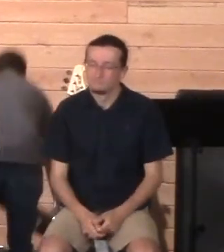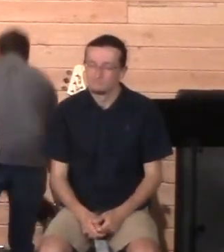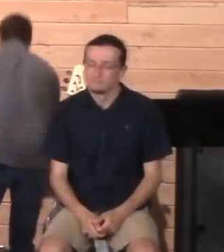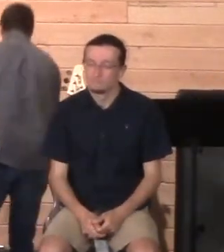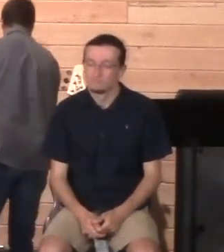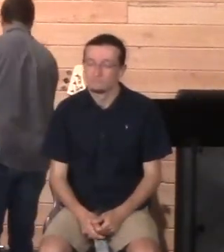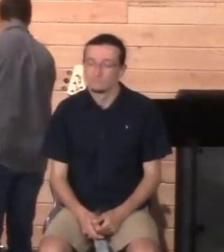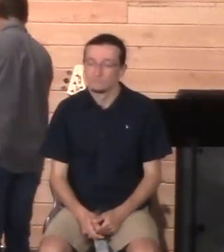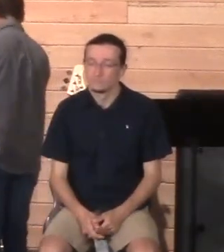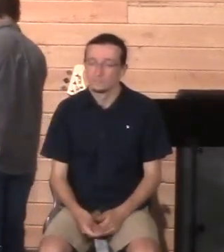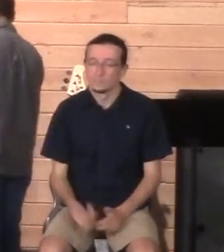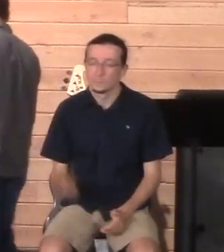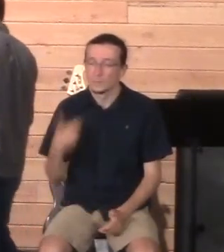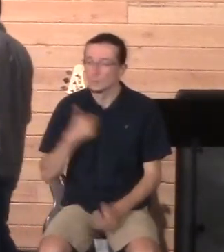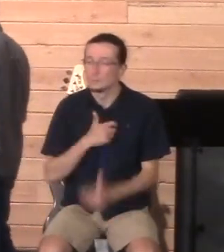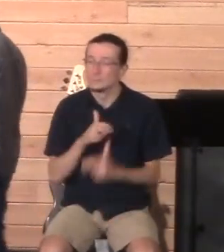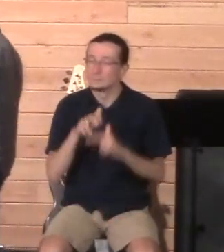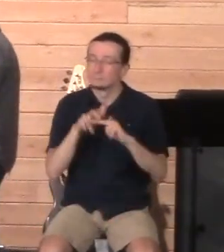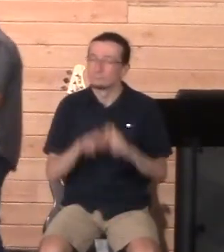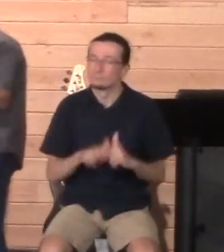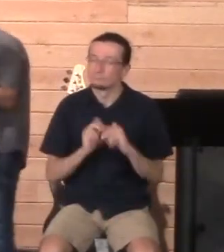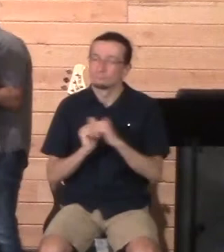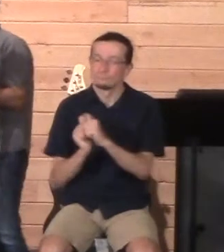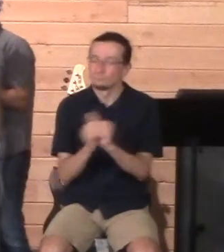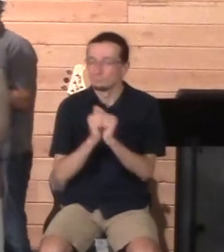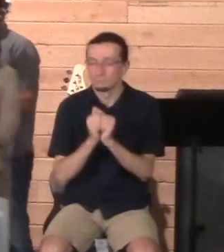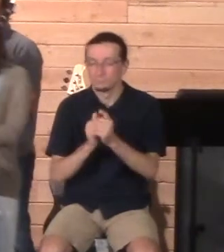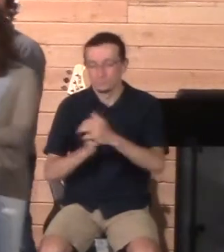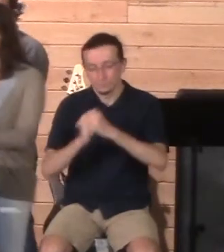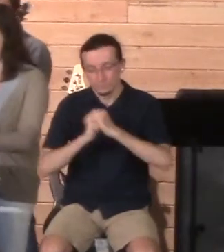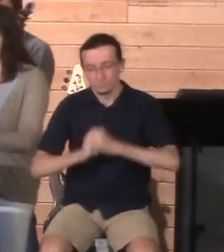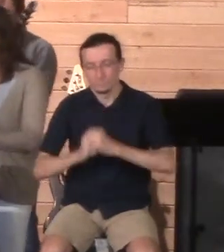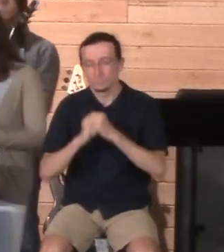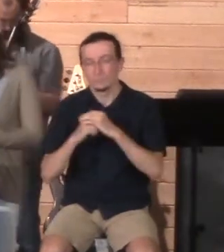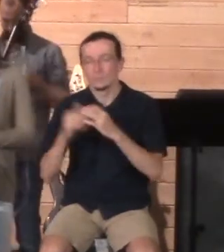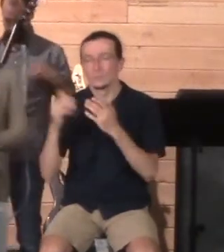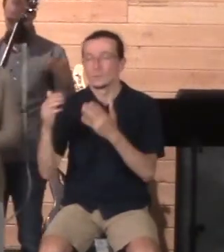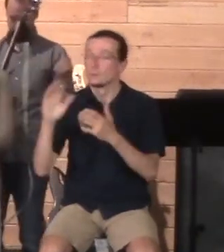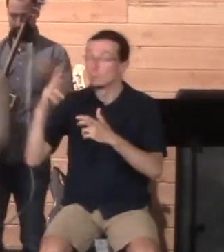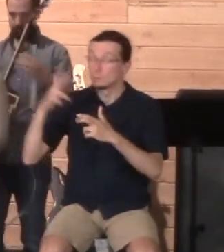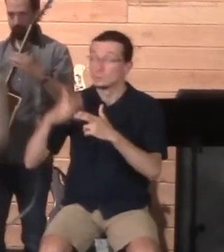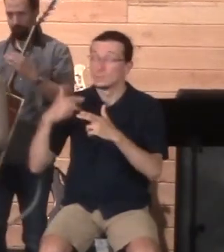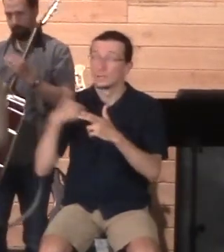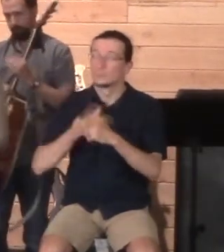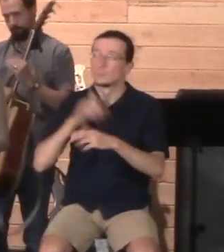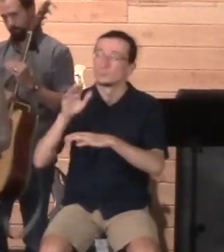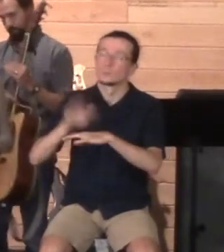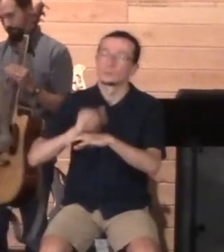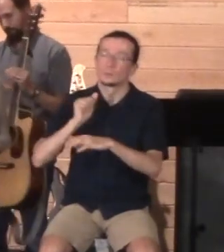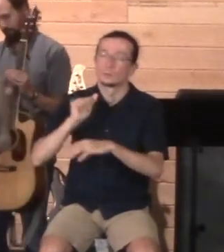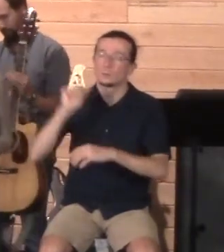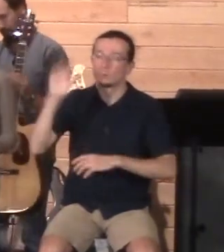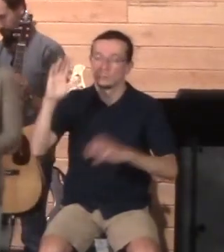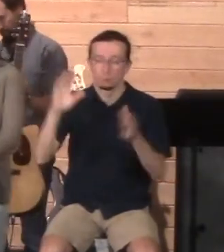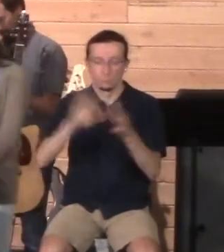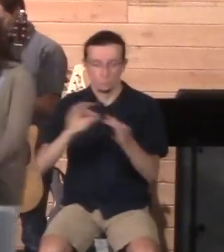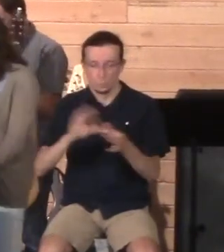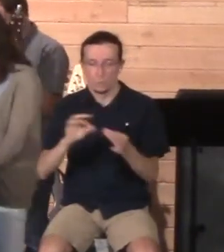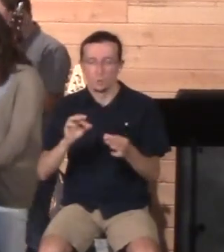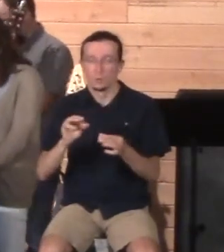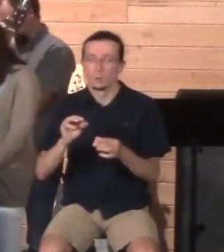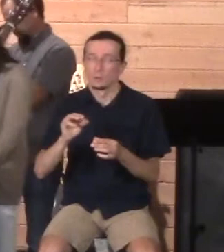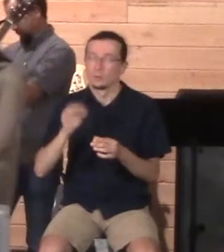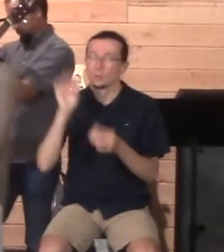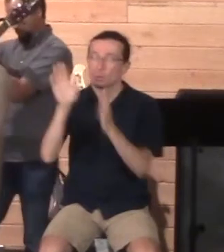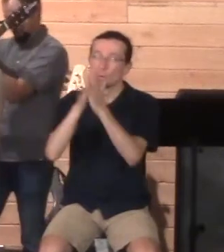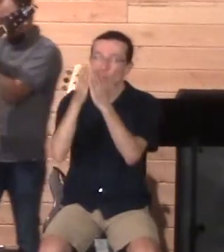sit together and we worship You. We call upon Your name, listen to Your word and all that stuff. But